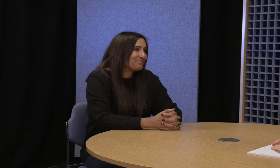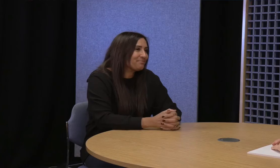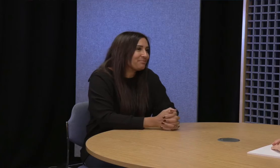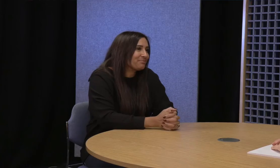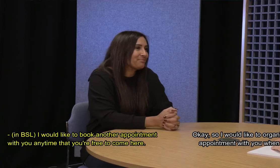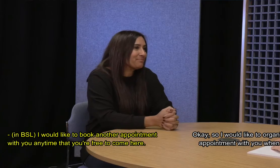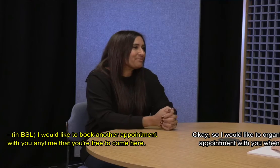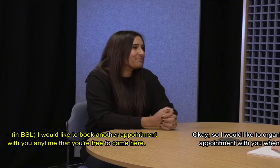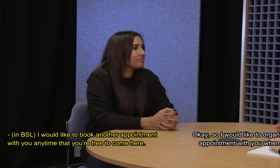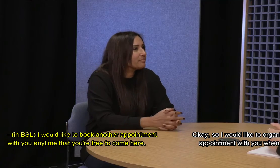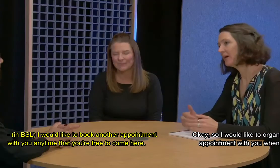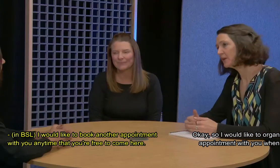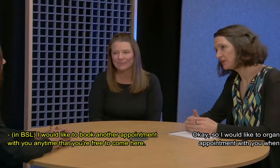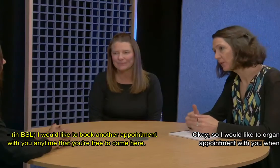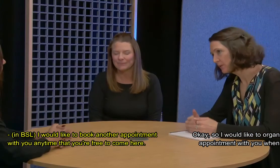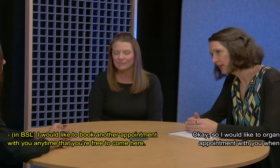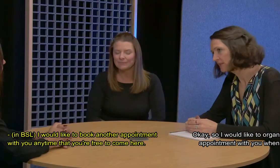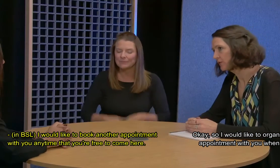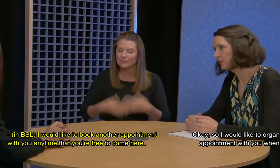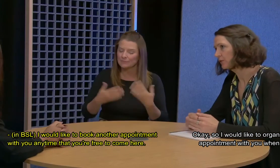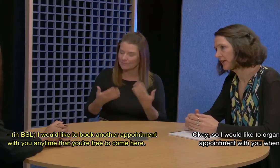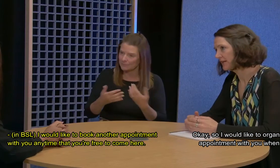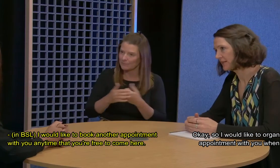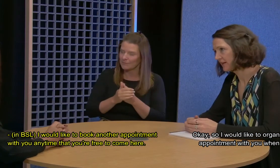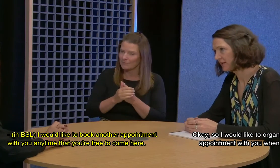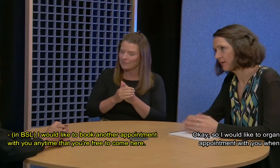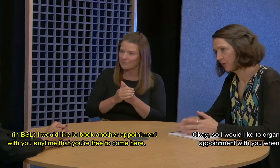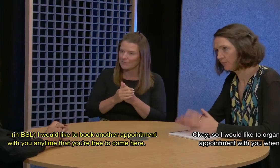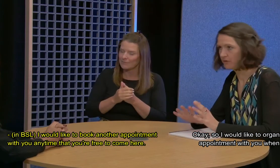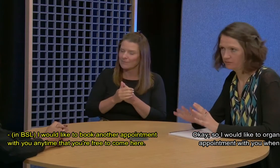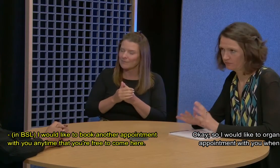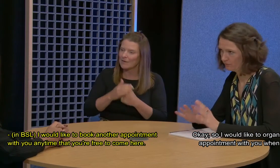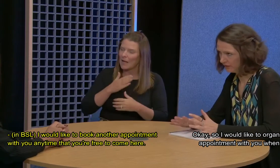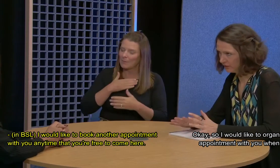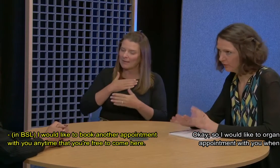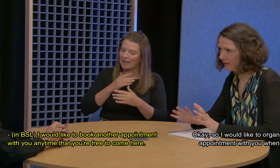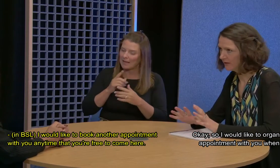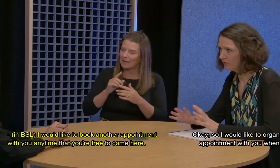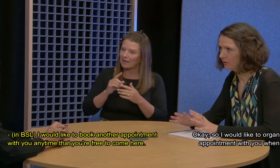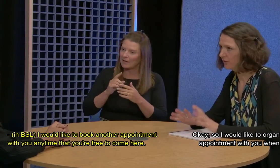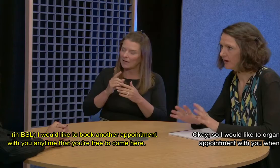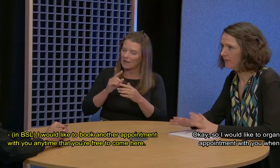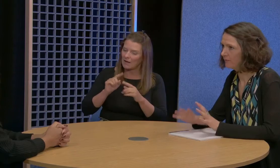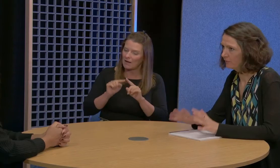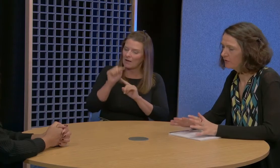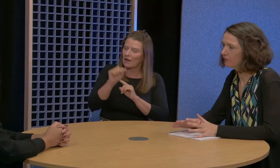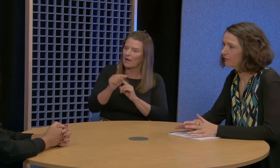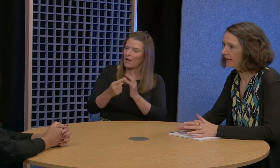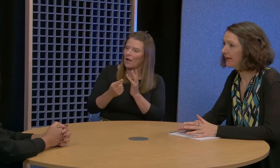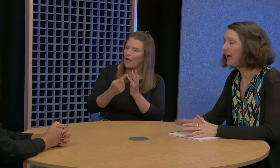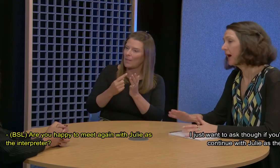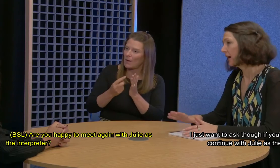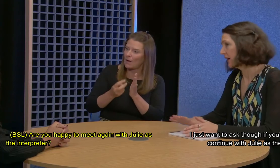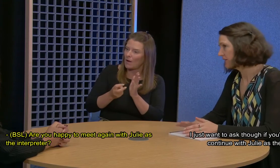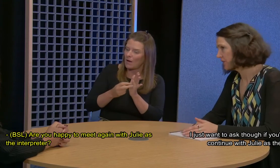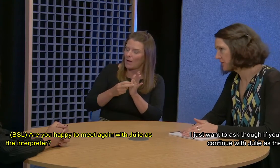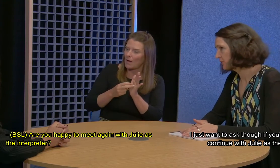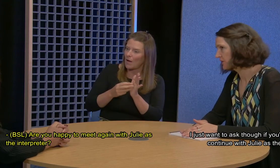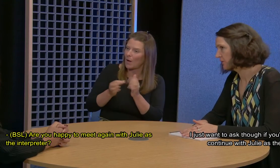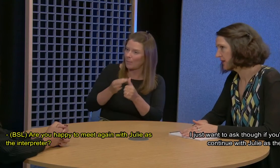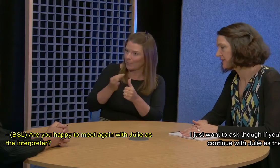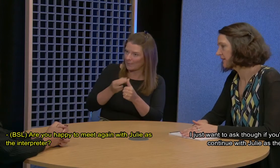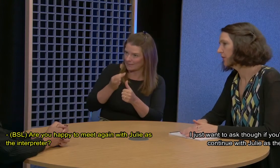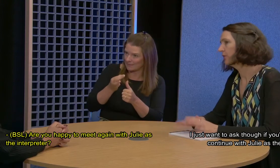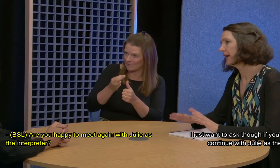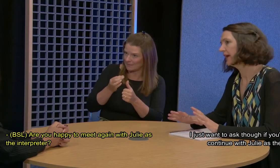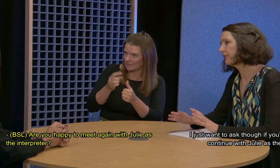Okay. Thank you. Okay. So I would like to organise another appointment with you when you're free. I just want